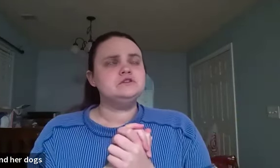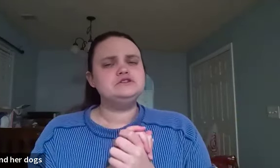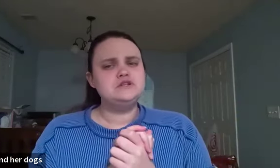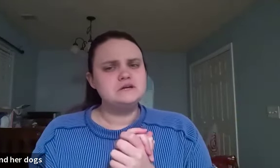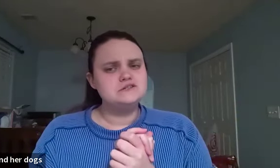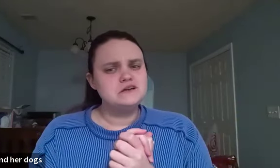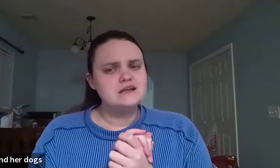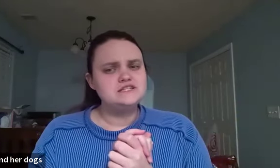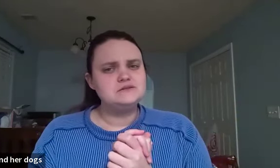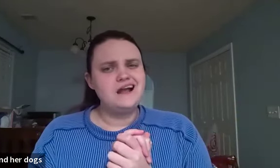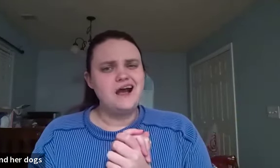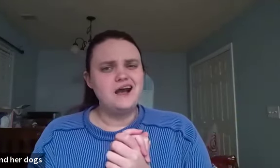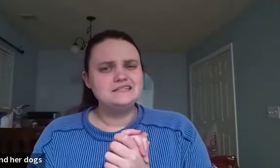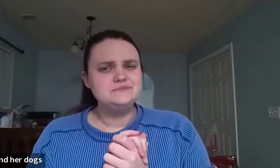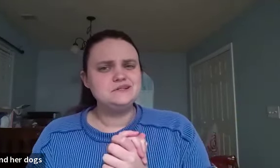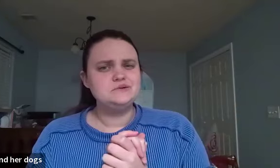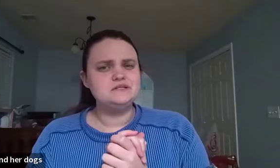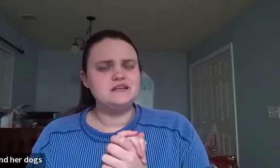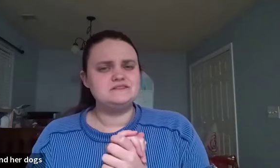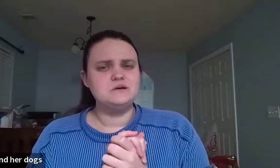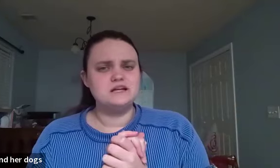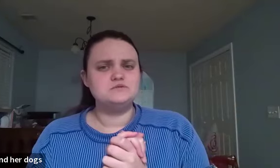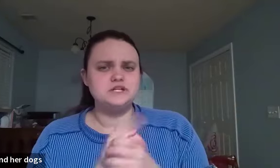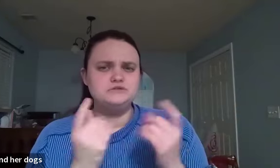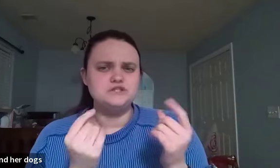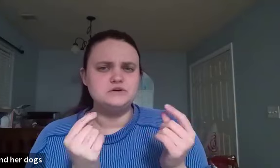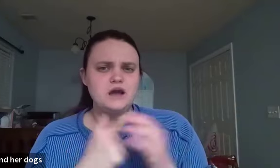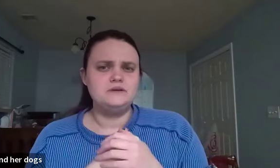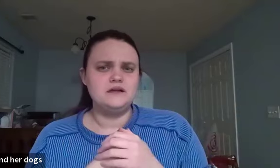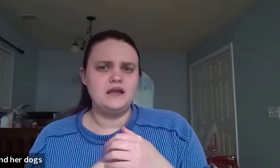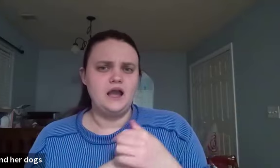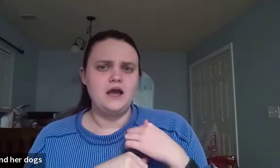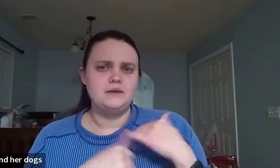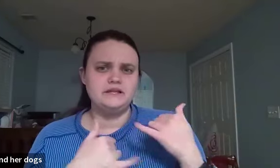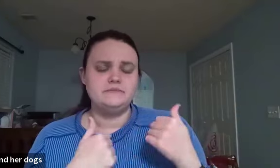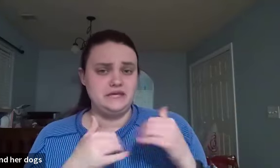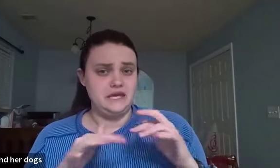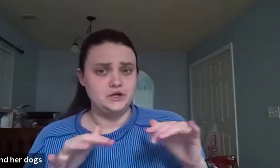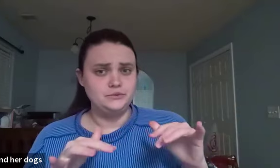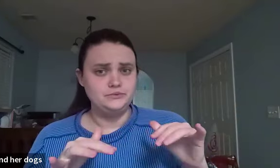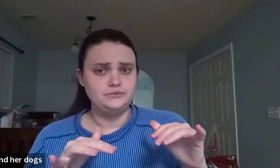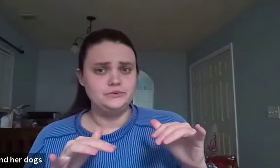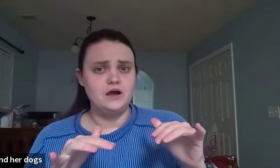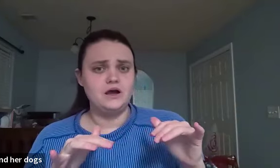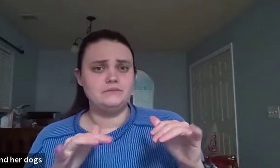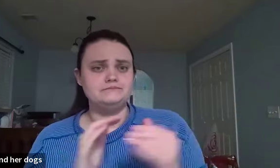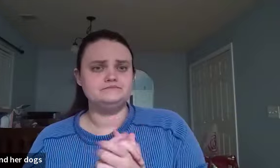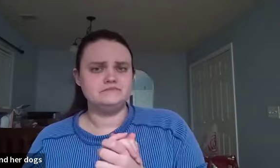there are two ways you can kind of do it. I typically would, like, if someone asks, what do you do? I'd be like, I play the piano. Um,